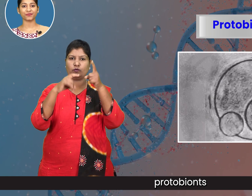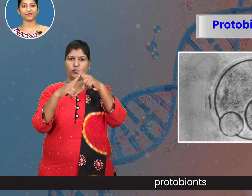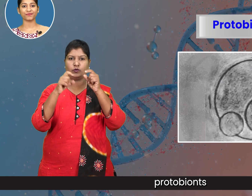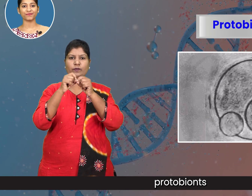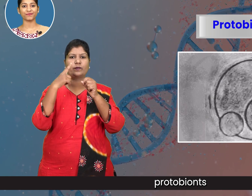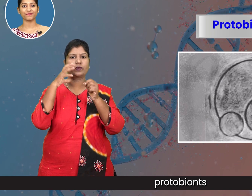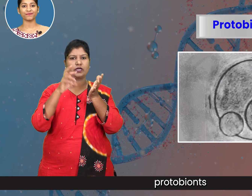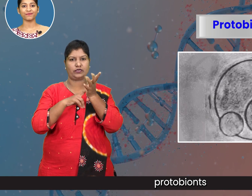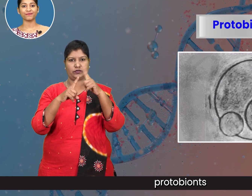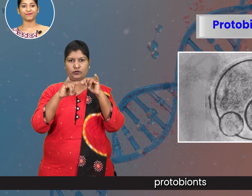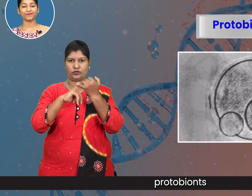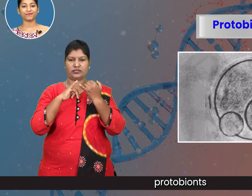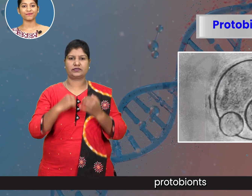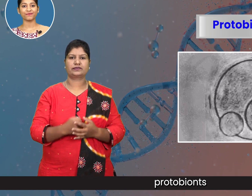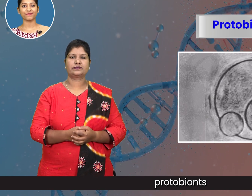protobionts.